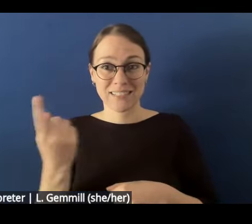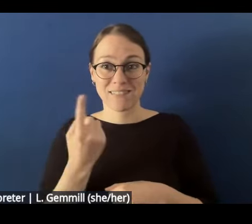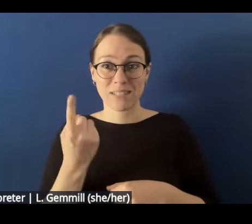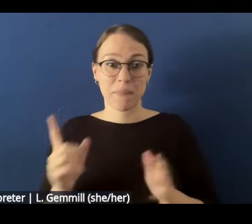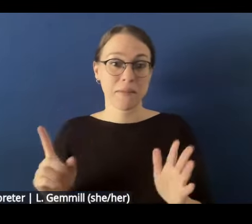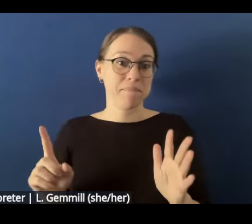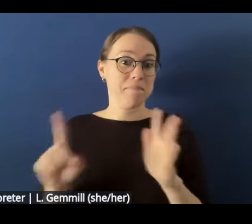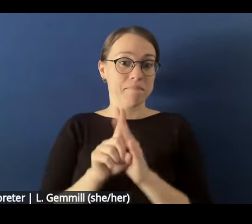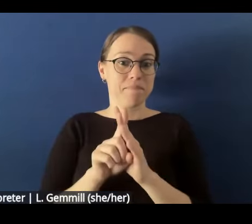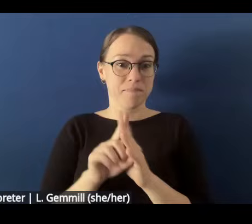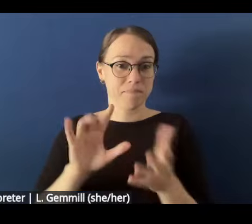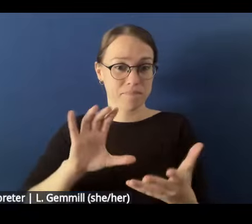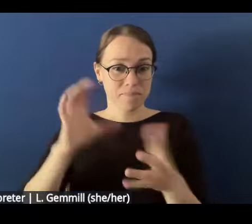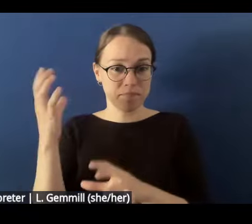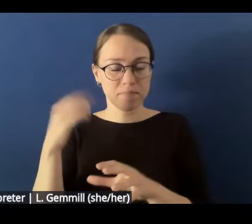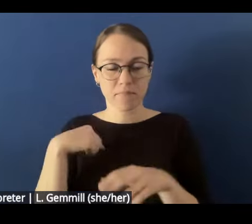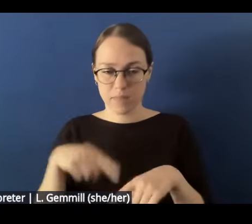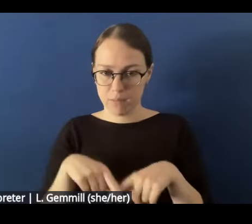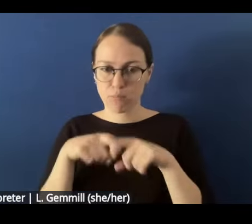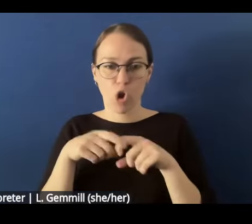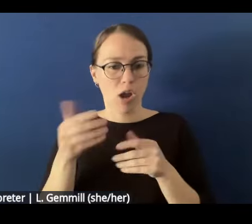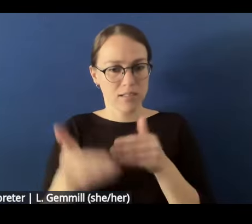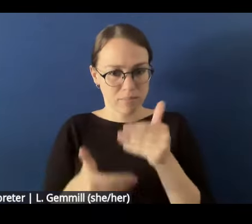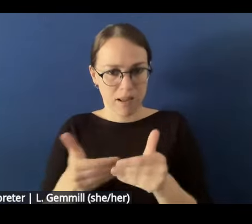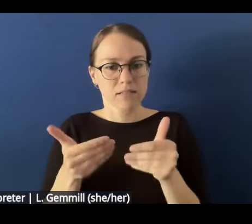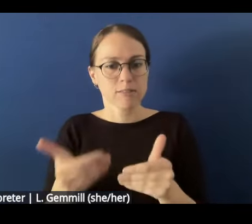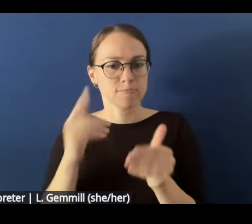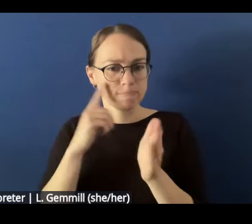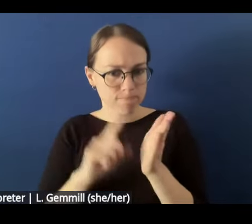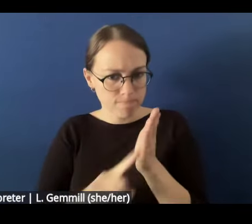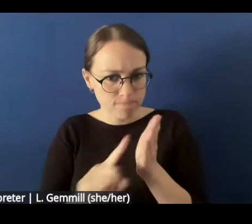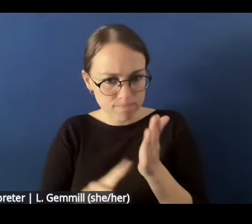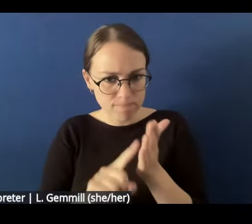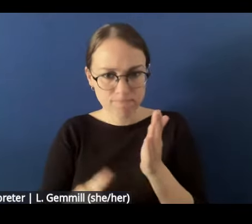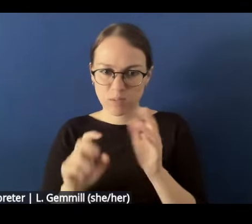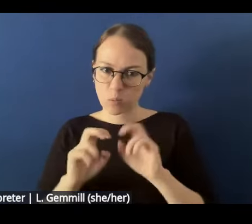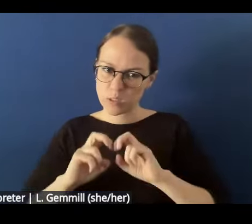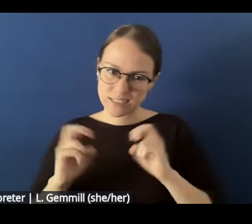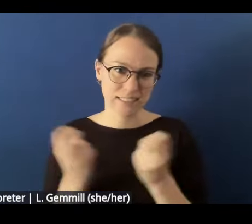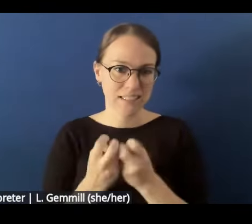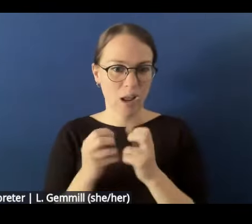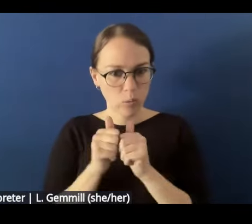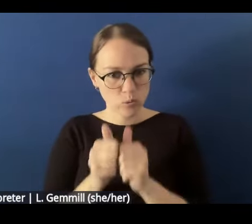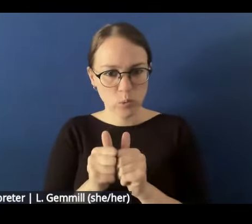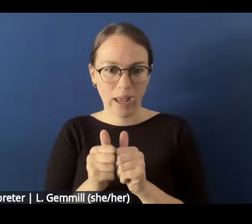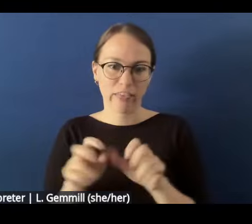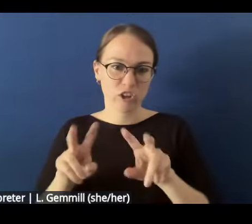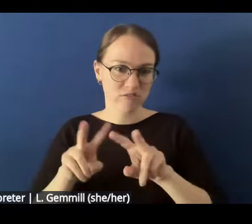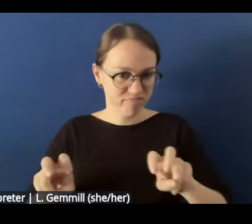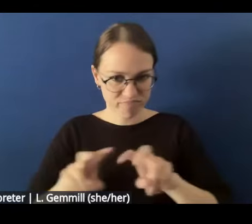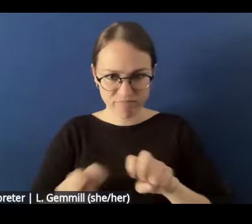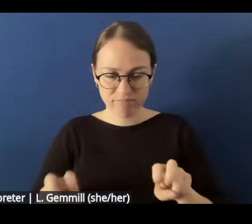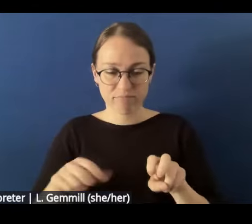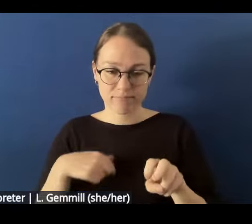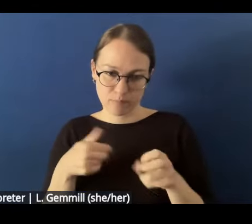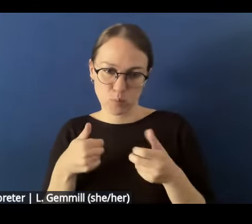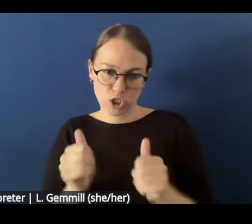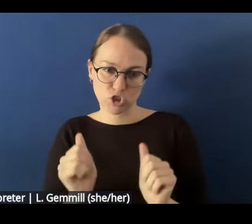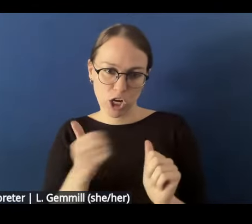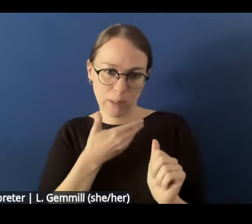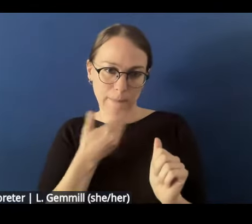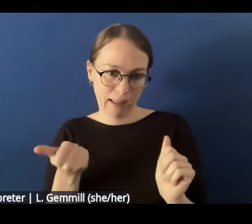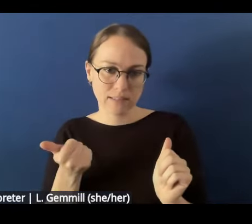all processing and we say, all right, we're going to audit these, and we sit down and everybody goes through it. And so we do as best we can. And I just